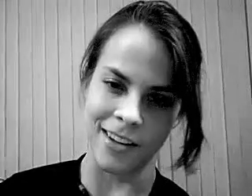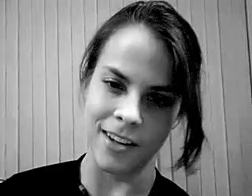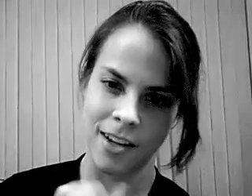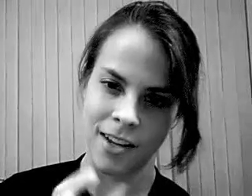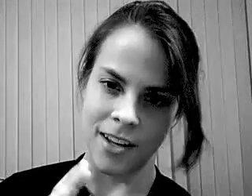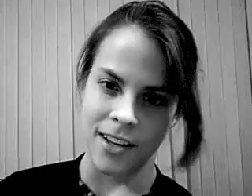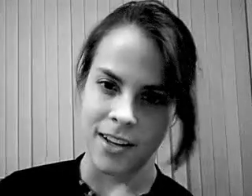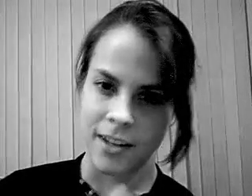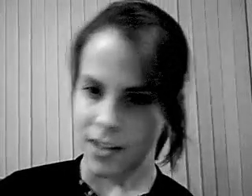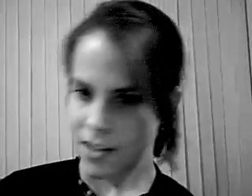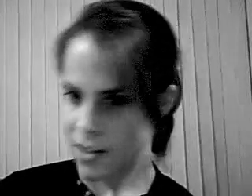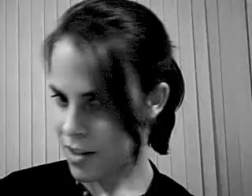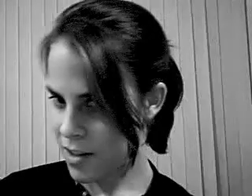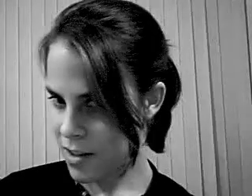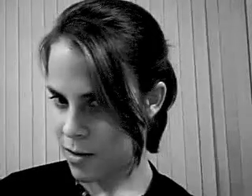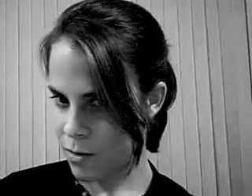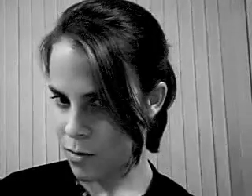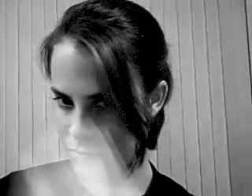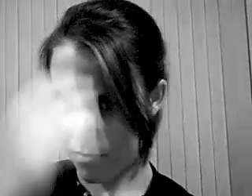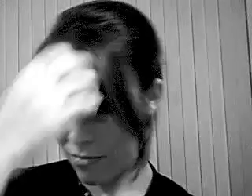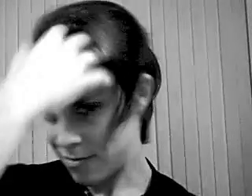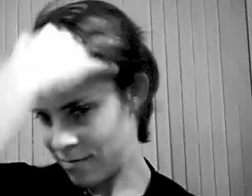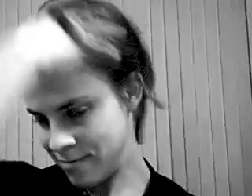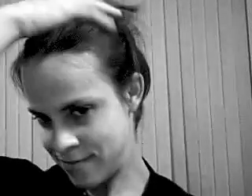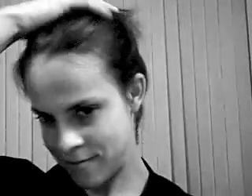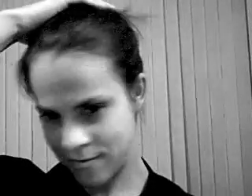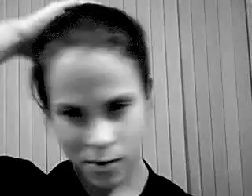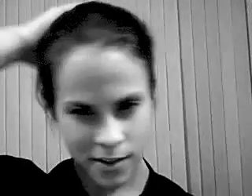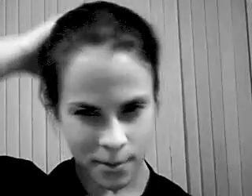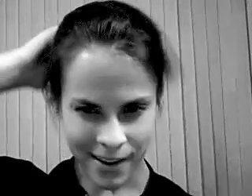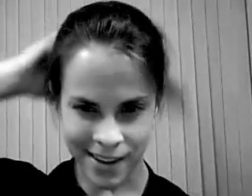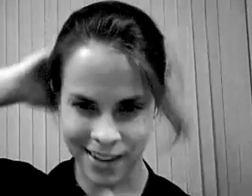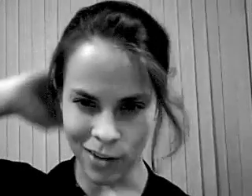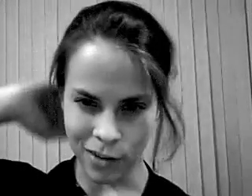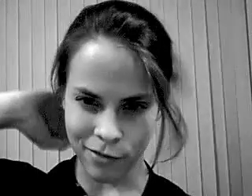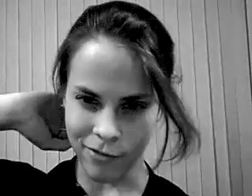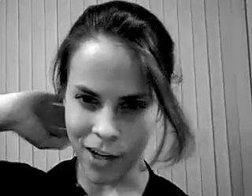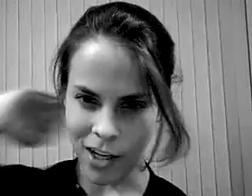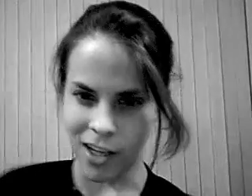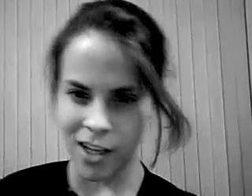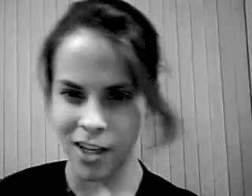Why does my head look funny?